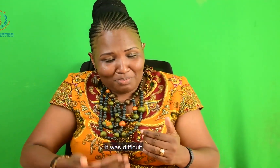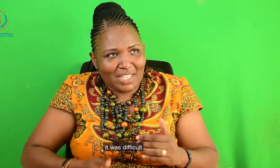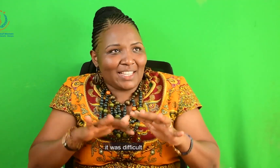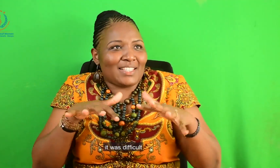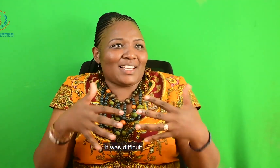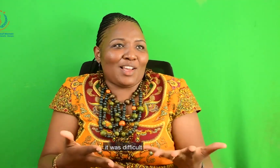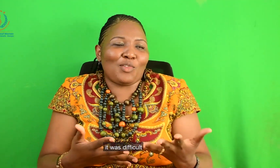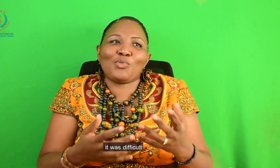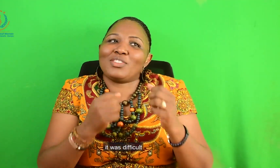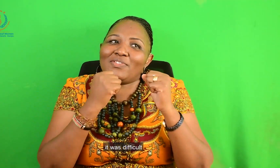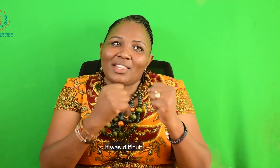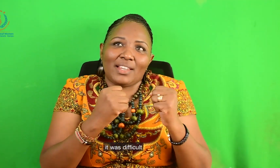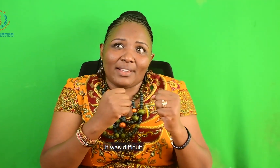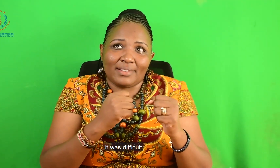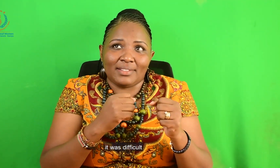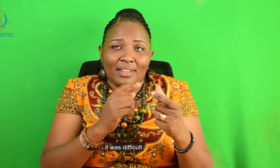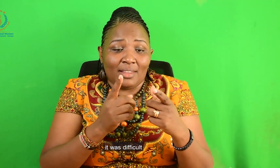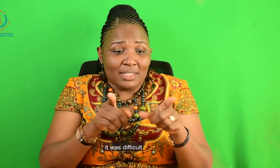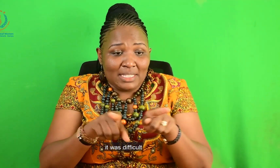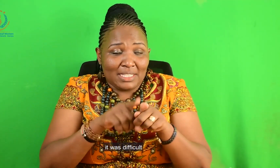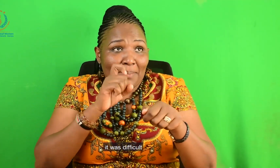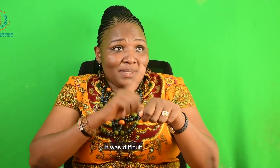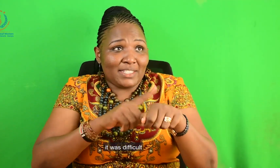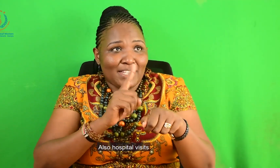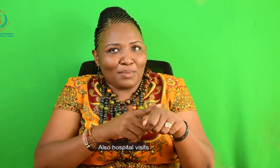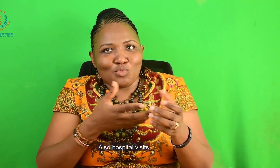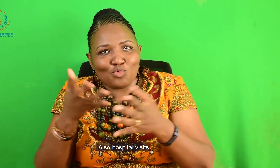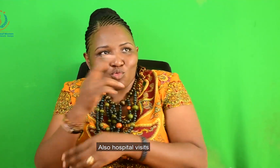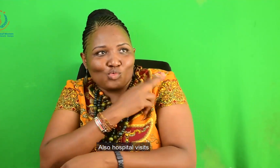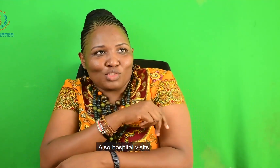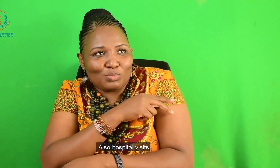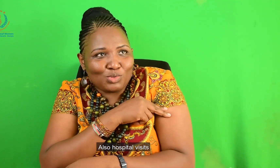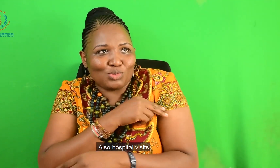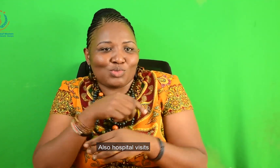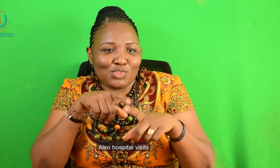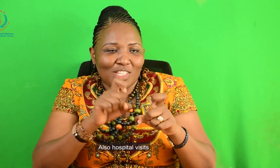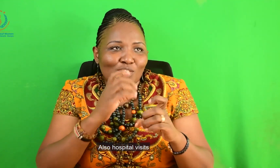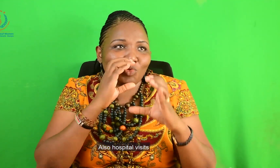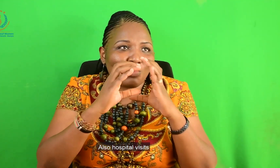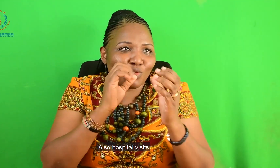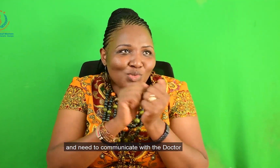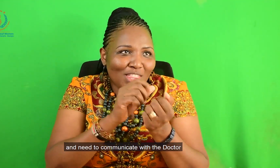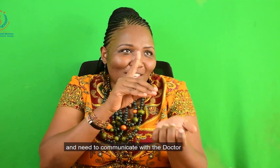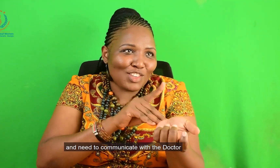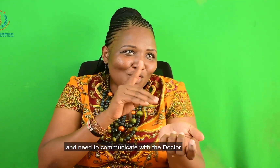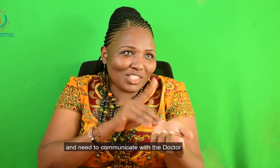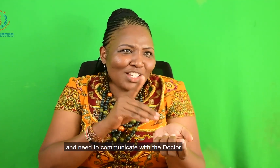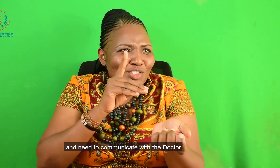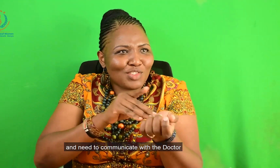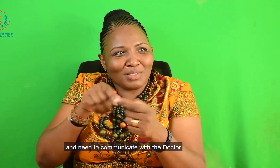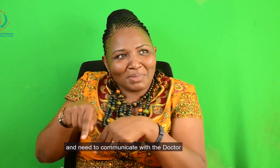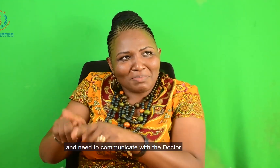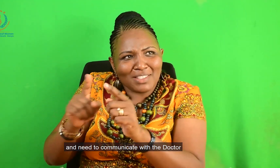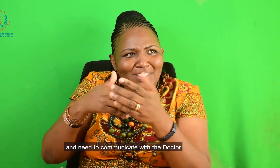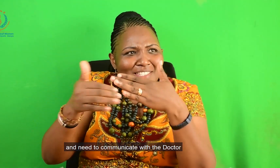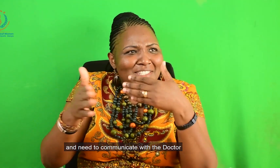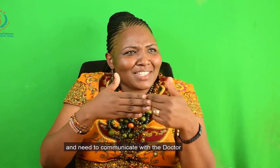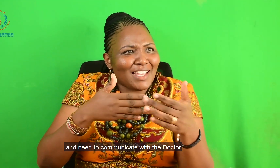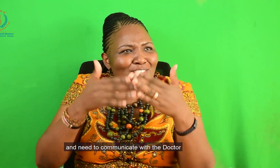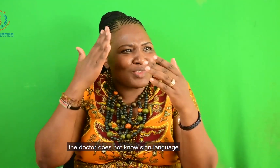It was difficult. Also, the hospital visits and the need to communicate with the doctor. The